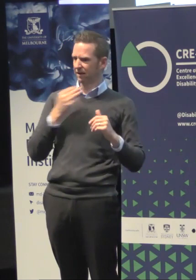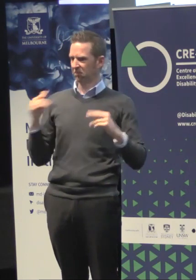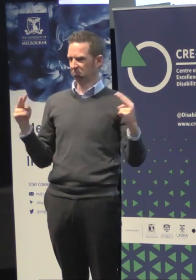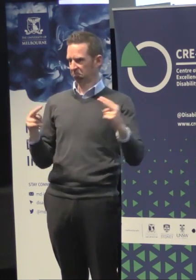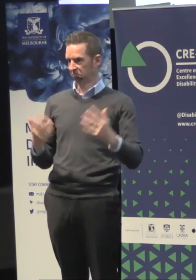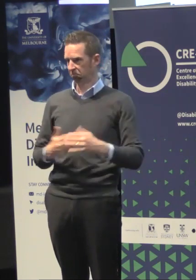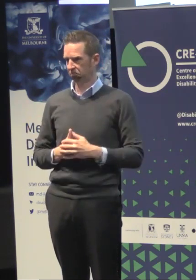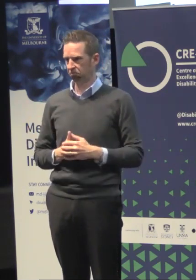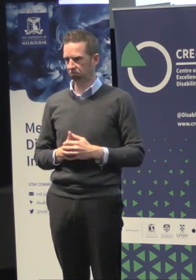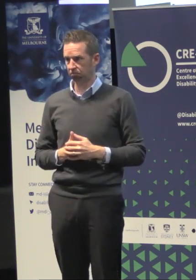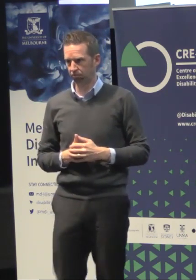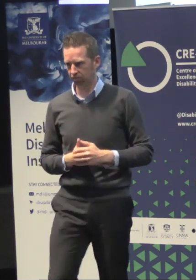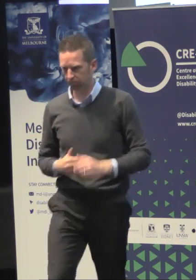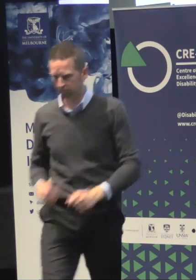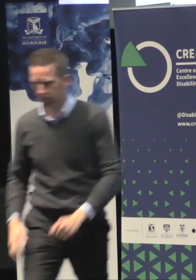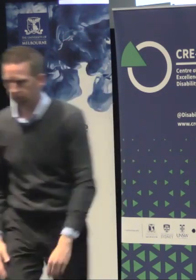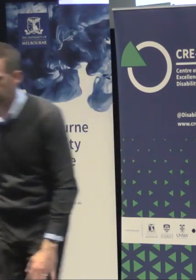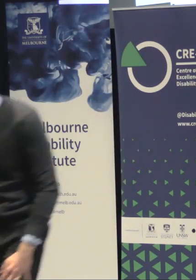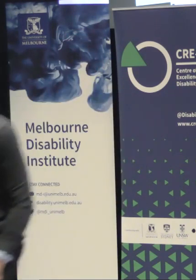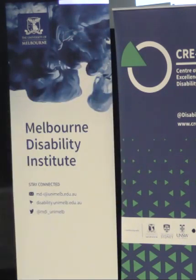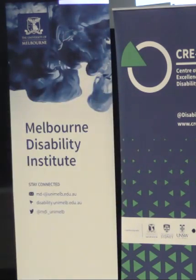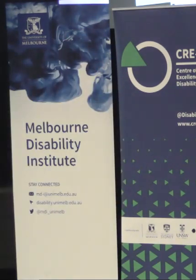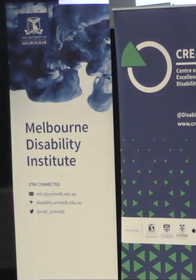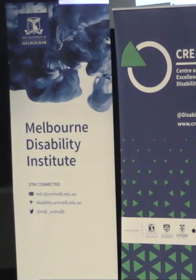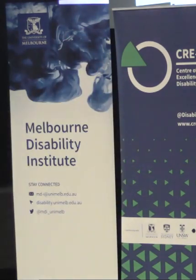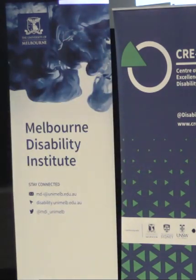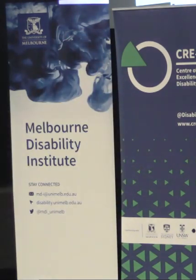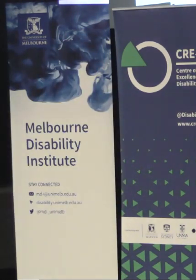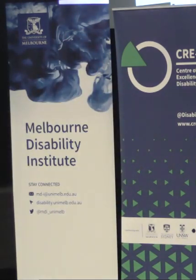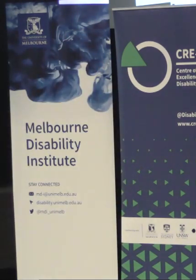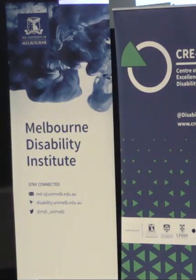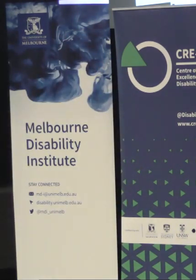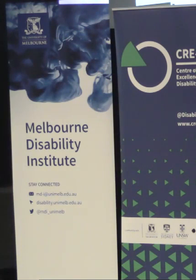other. So let me say a little bit